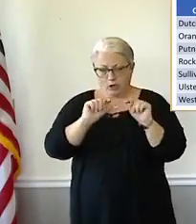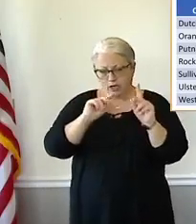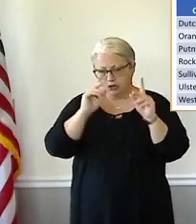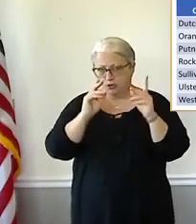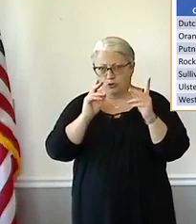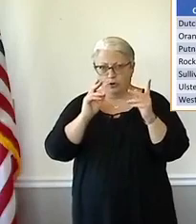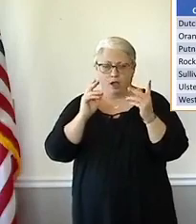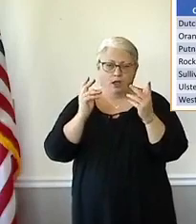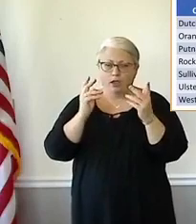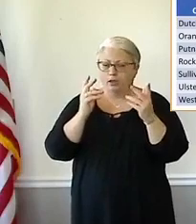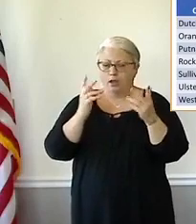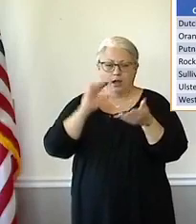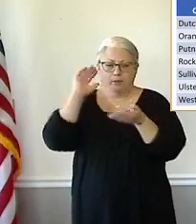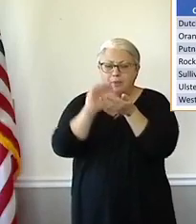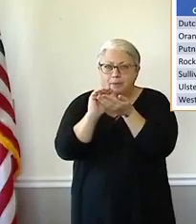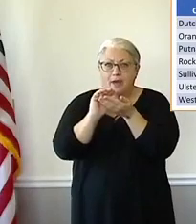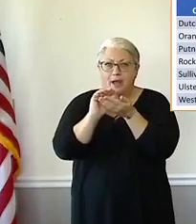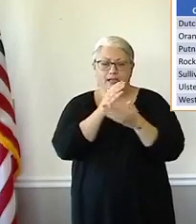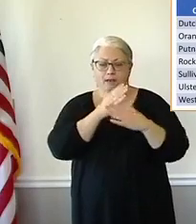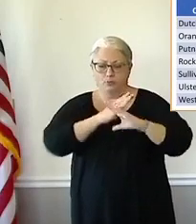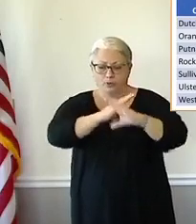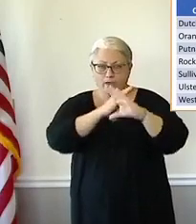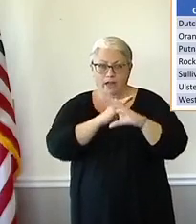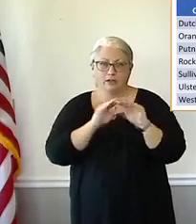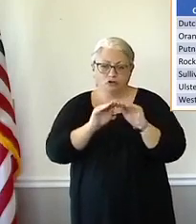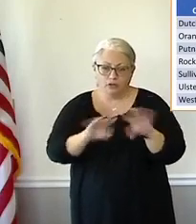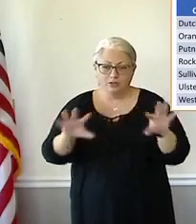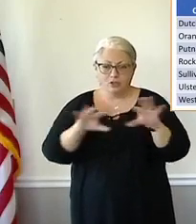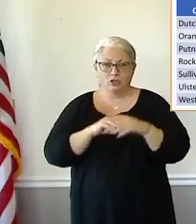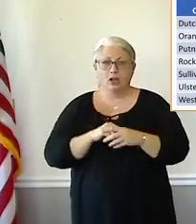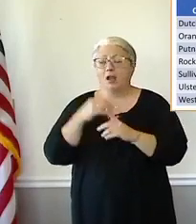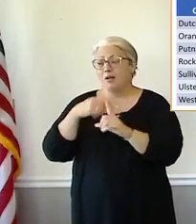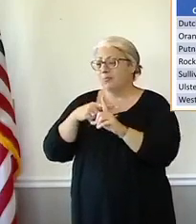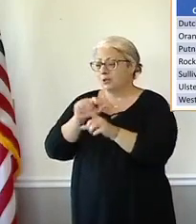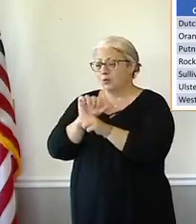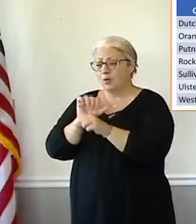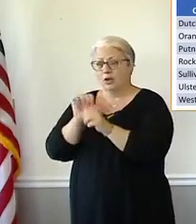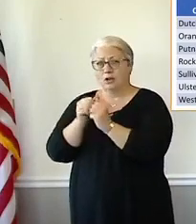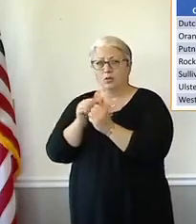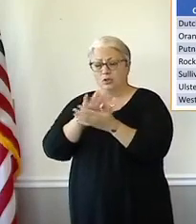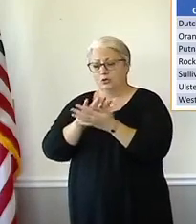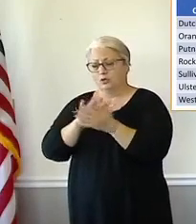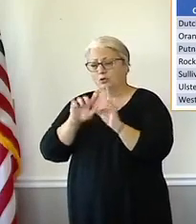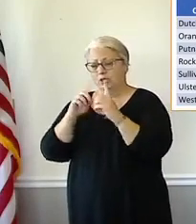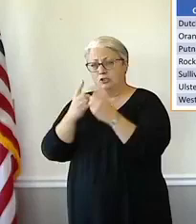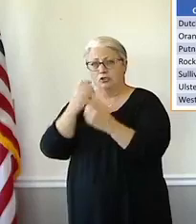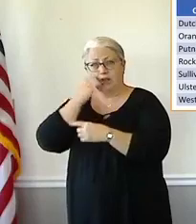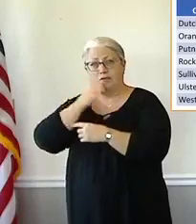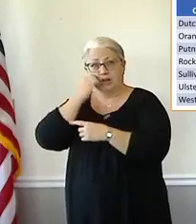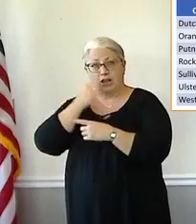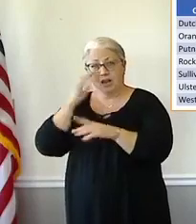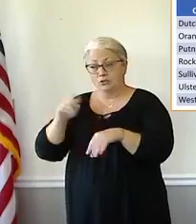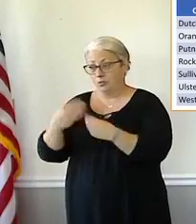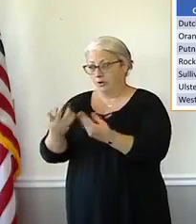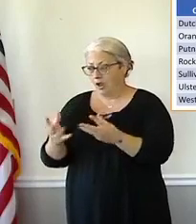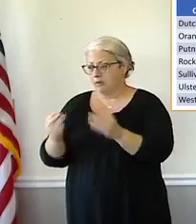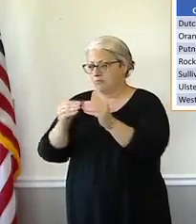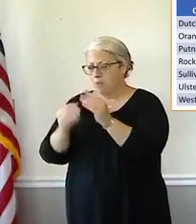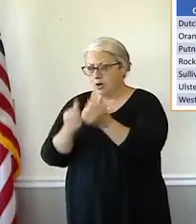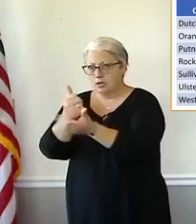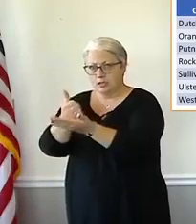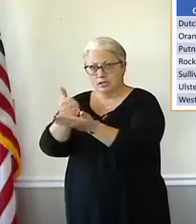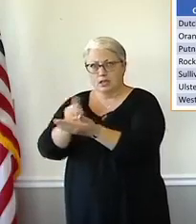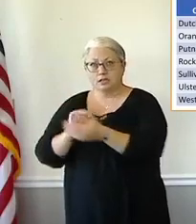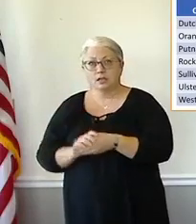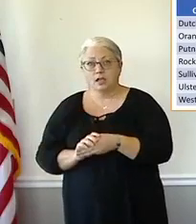prevent the transmission of the disease. And we're working with school districts every day to provide greater assistance. We were able to get